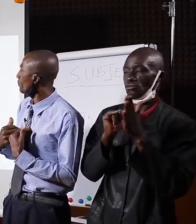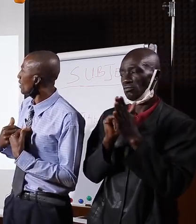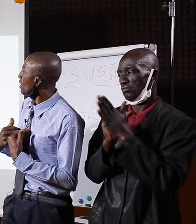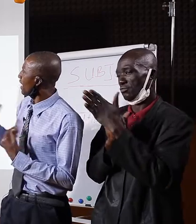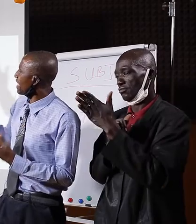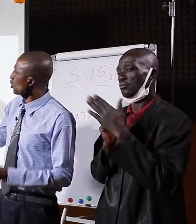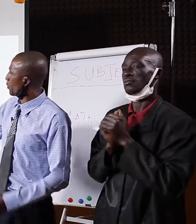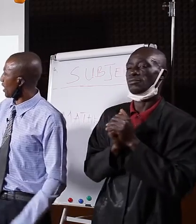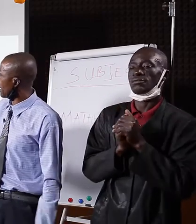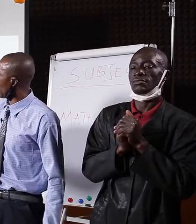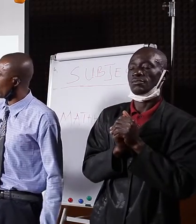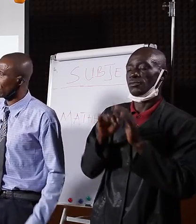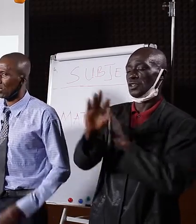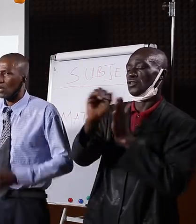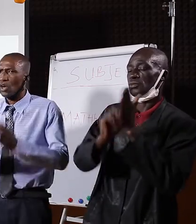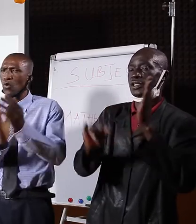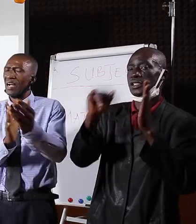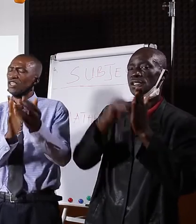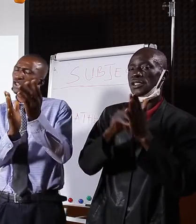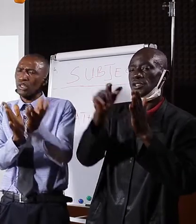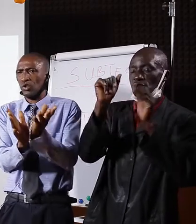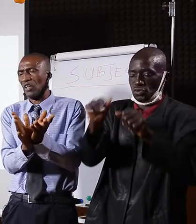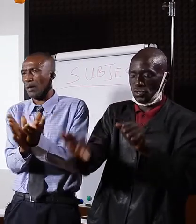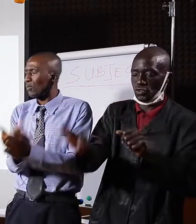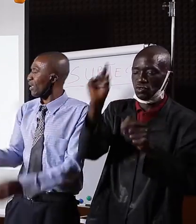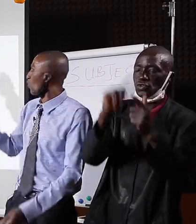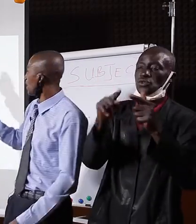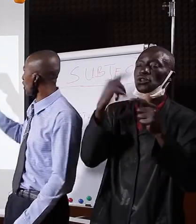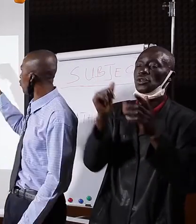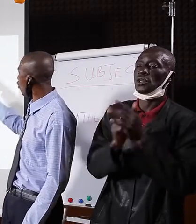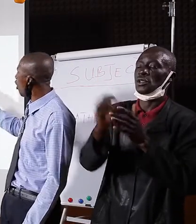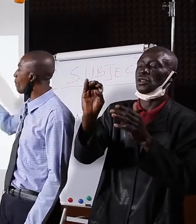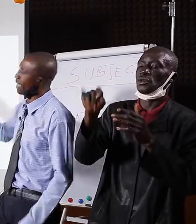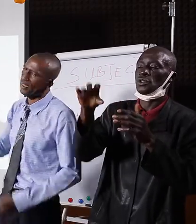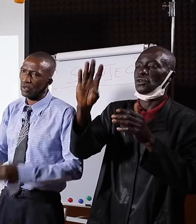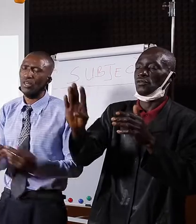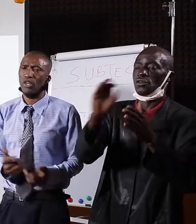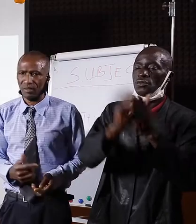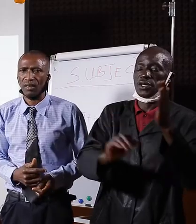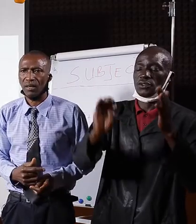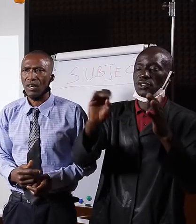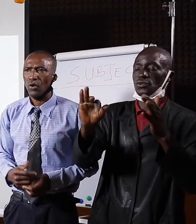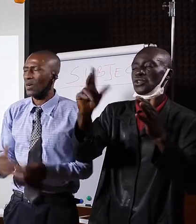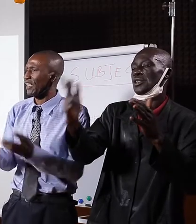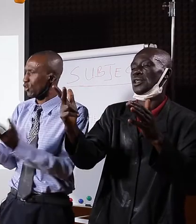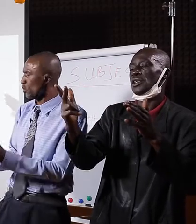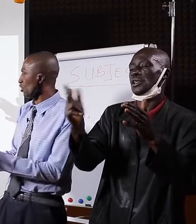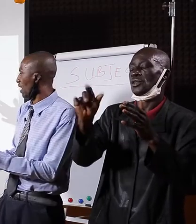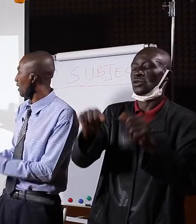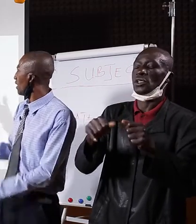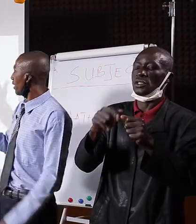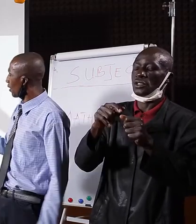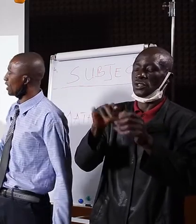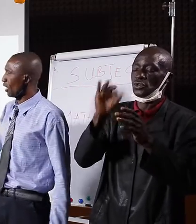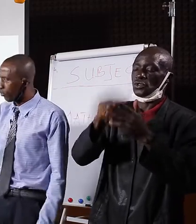Now, in subtracting the equation, you can choose to say equation 4 minus equation 3. You can choose to